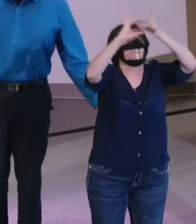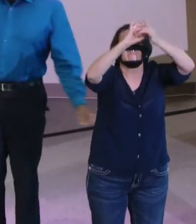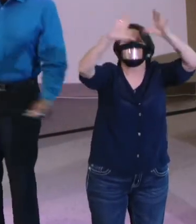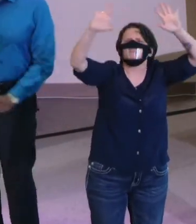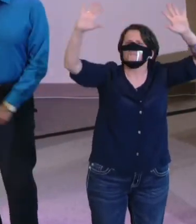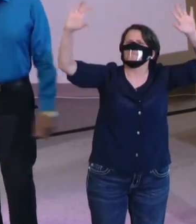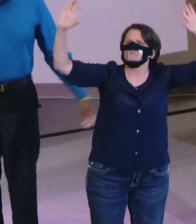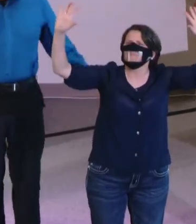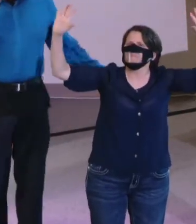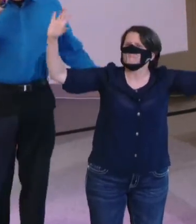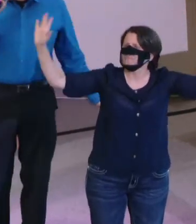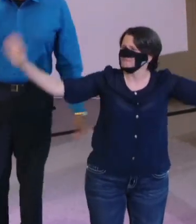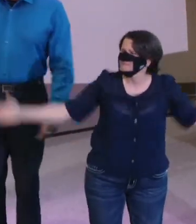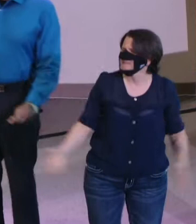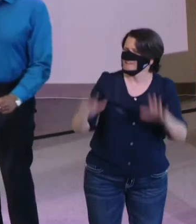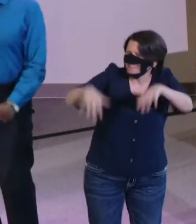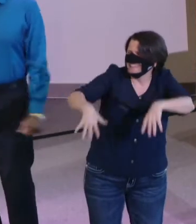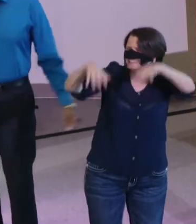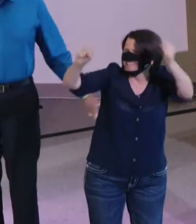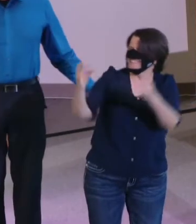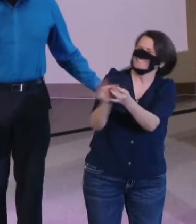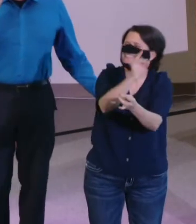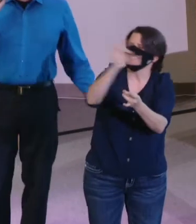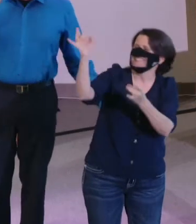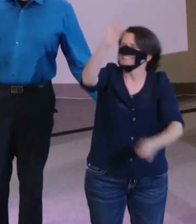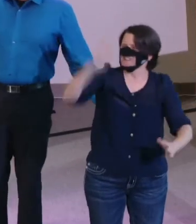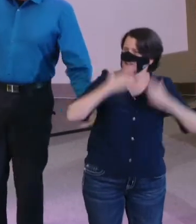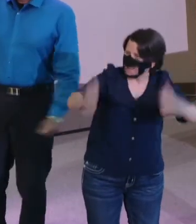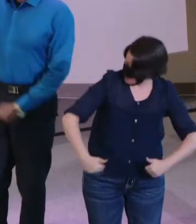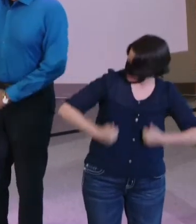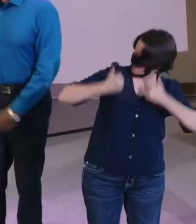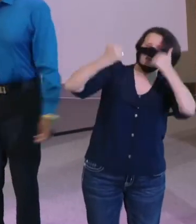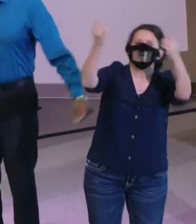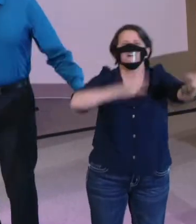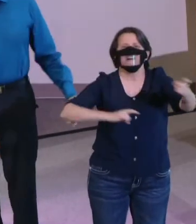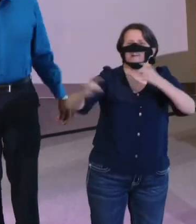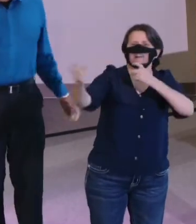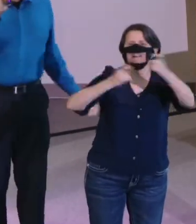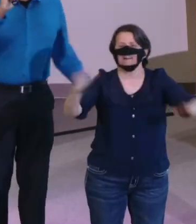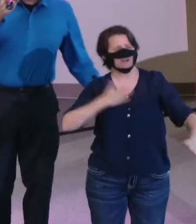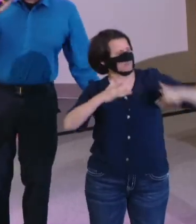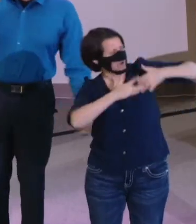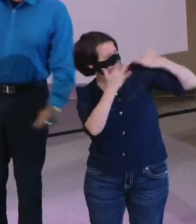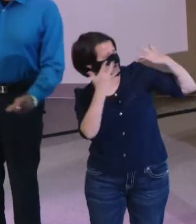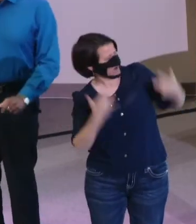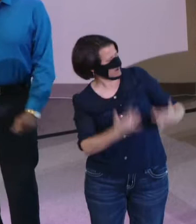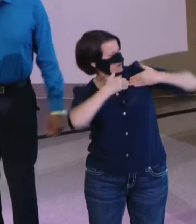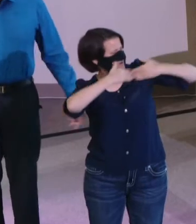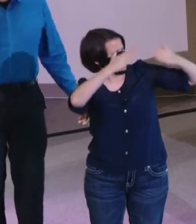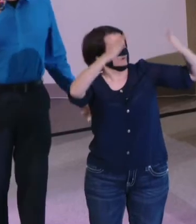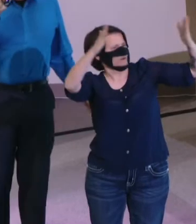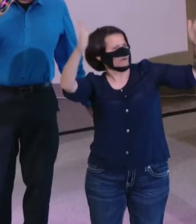and I let go. Let the Spirit run my life. and my heart